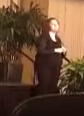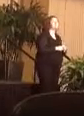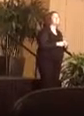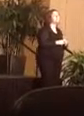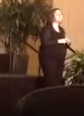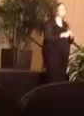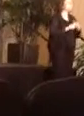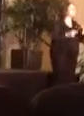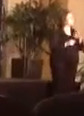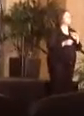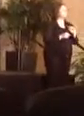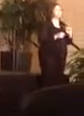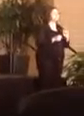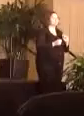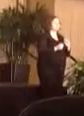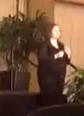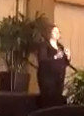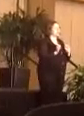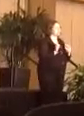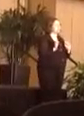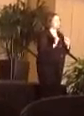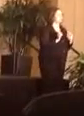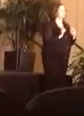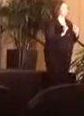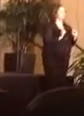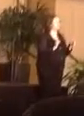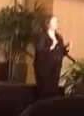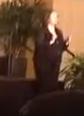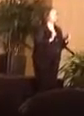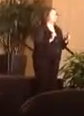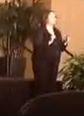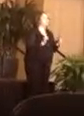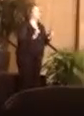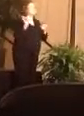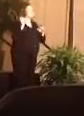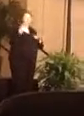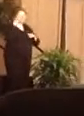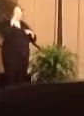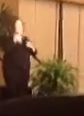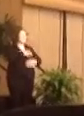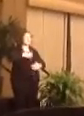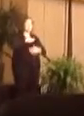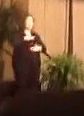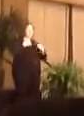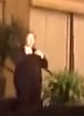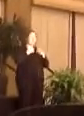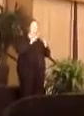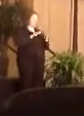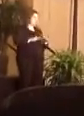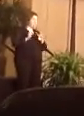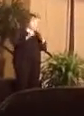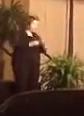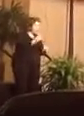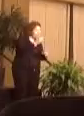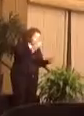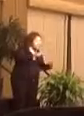And then just a follow-up question. Since I know you love bathhouses so much, I'm going to the one in Milwaukee.